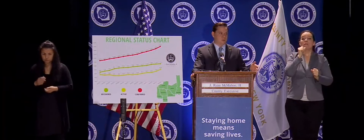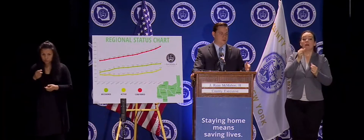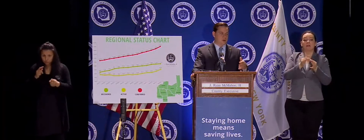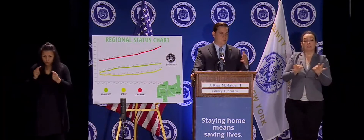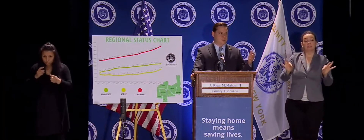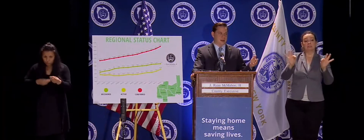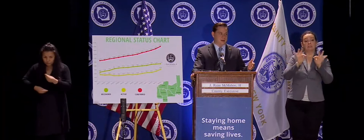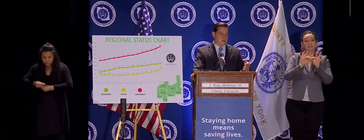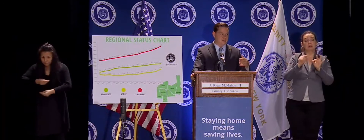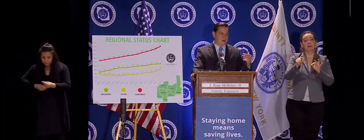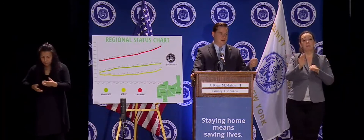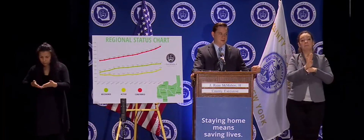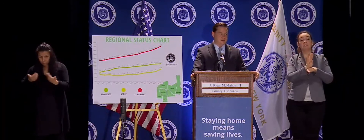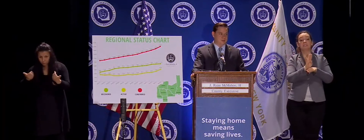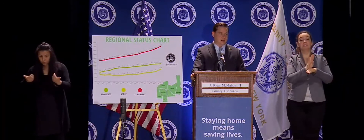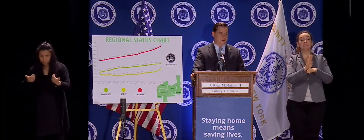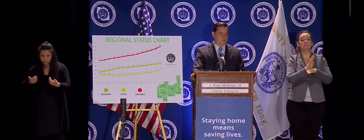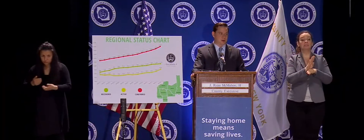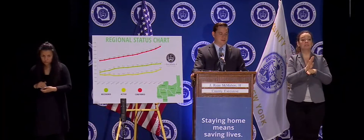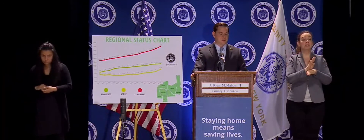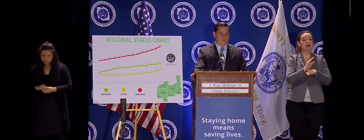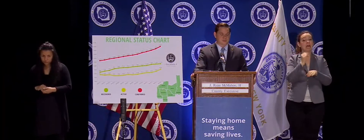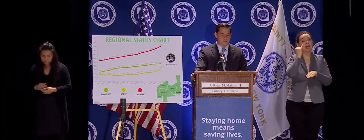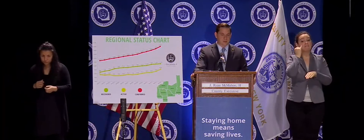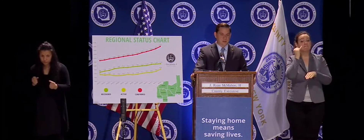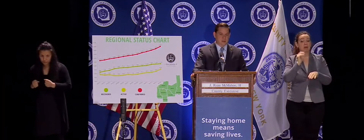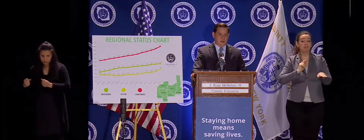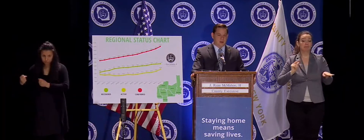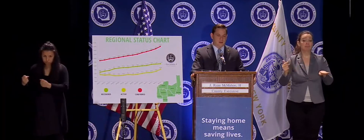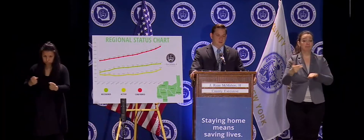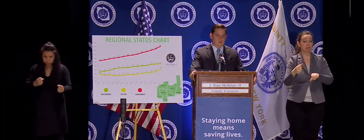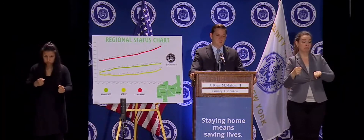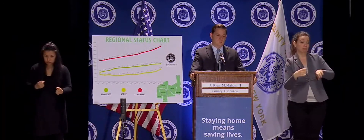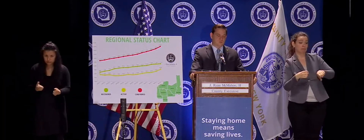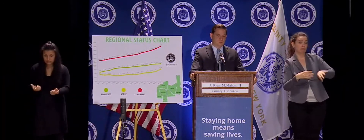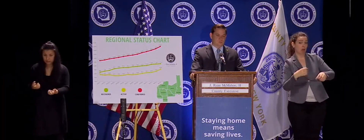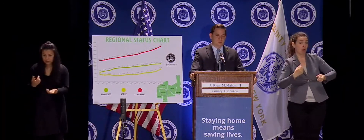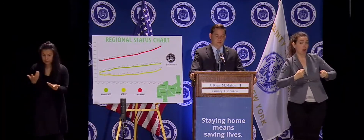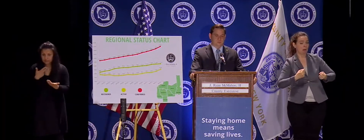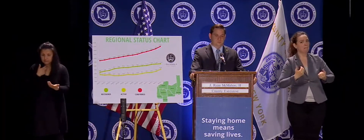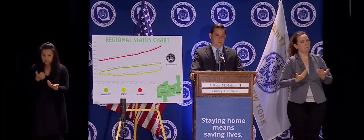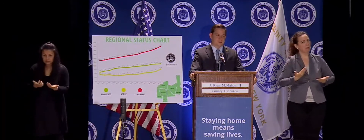up curbside throughout this process.